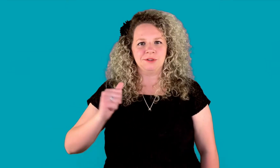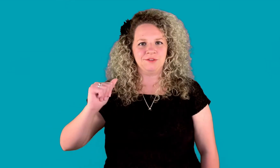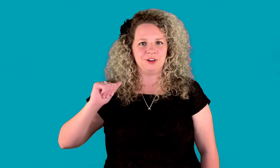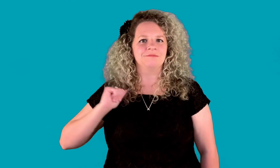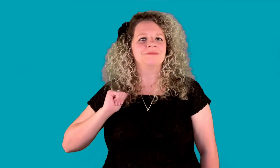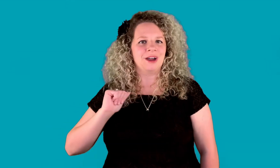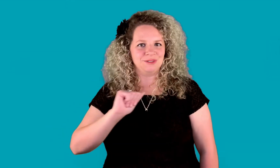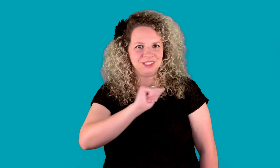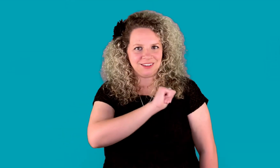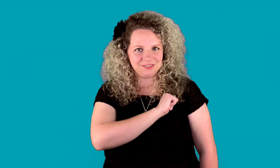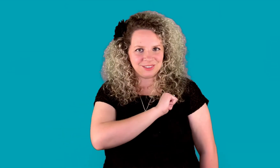prefer ourselves.